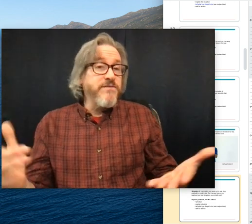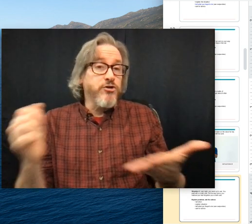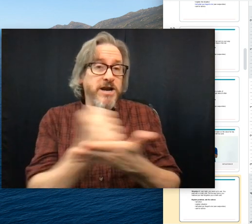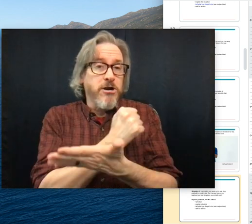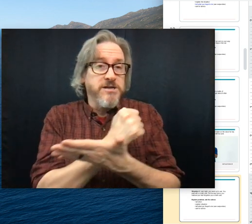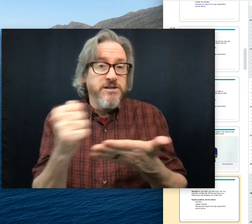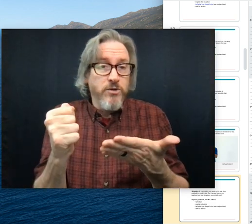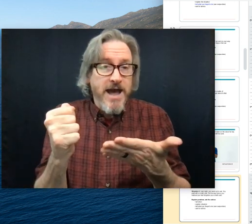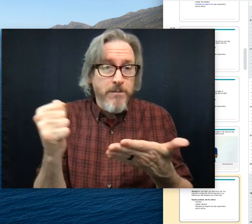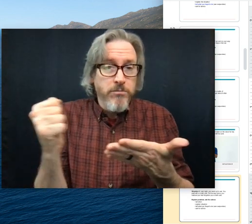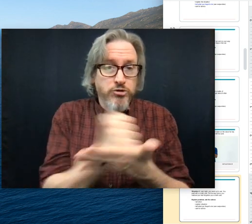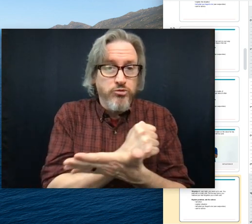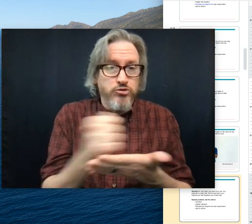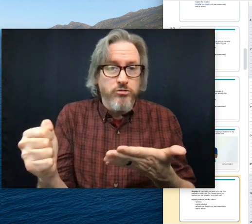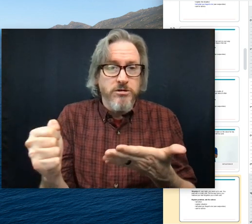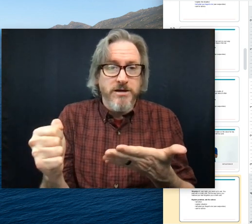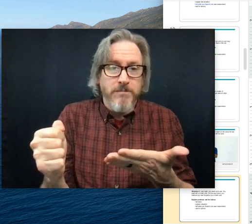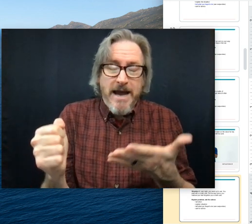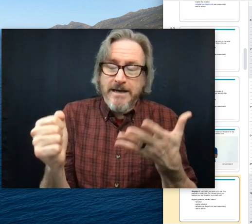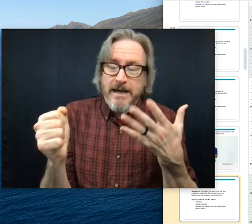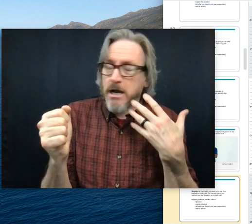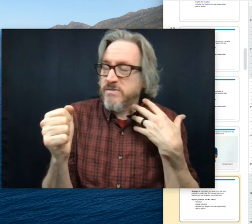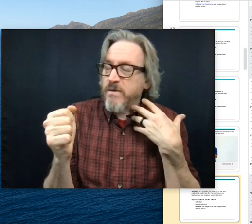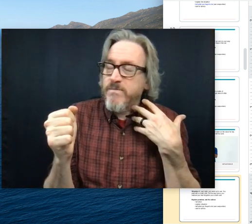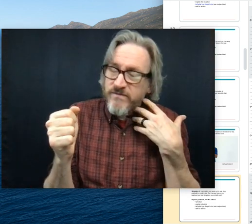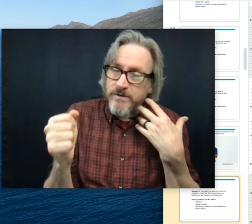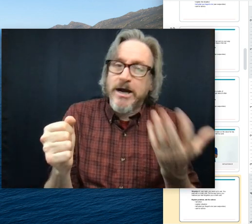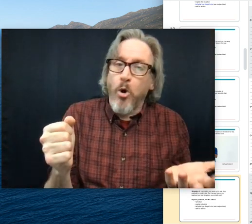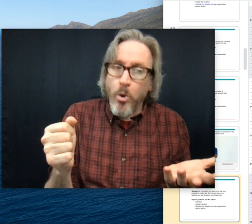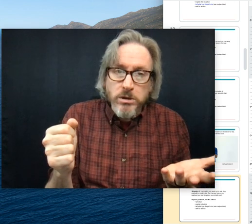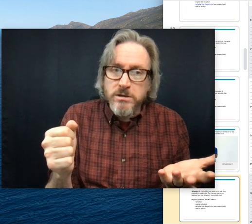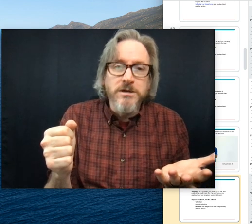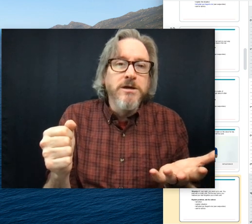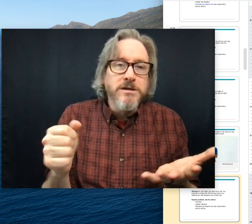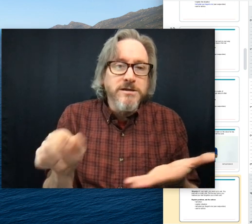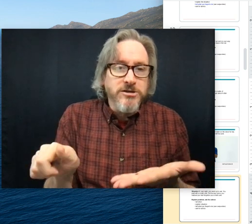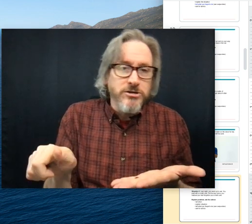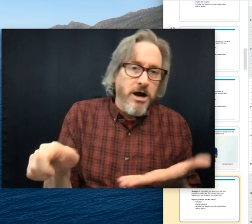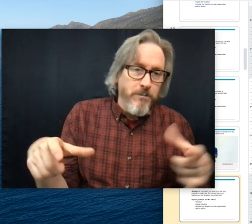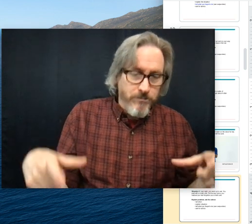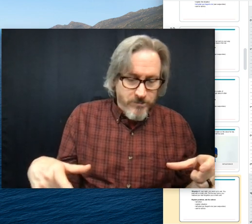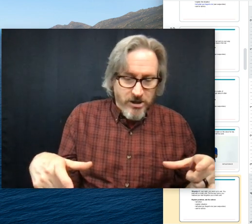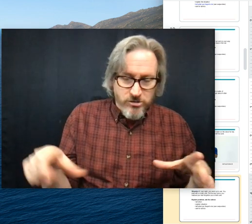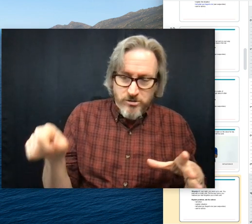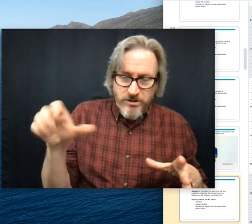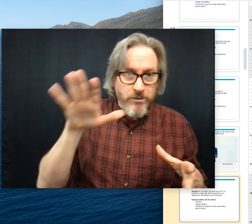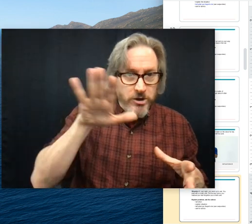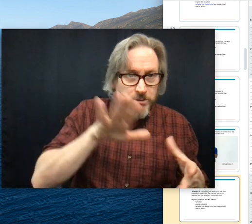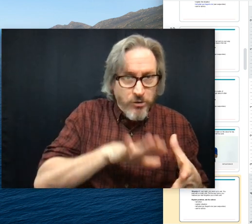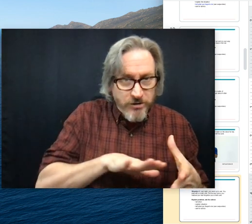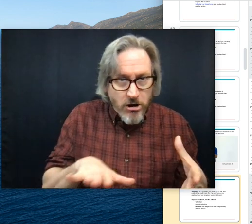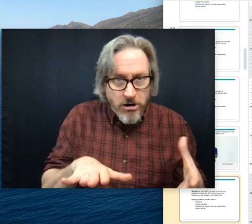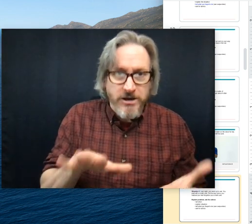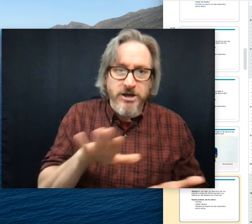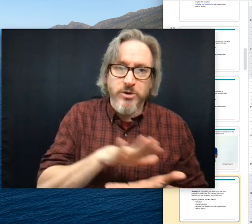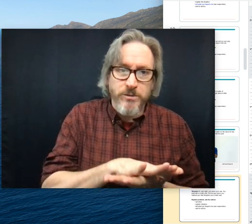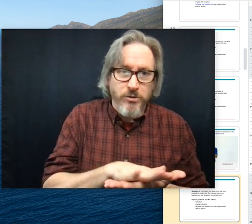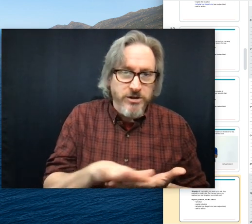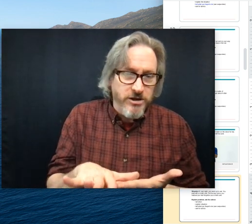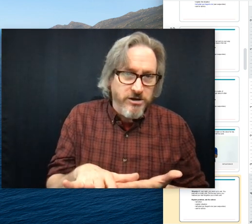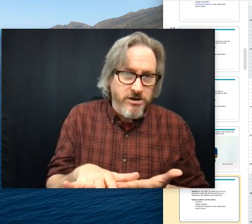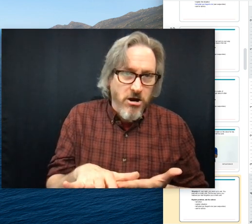The sign for credit cards in the vocab, and it comes from the very old little thing where you would put the card